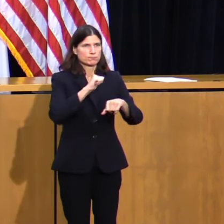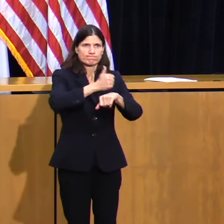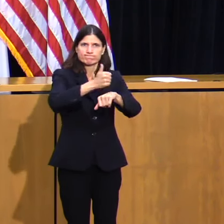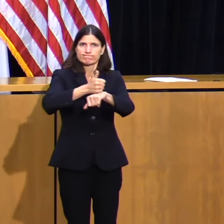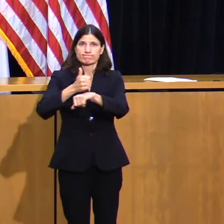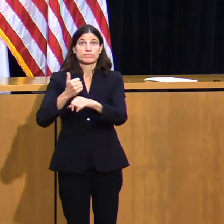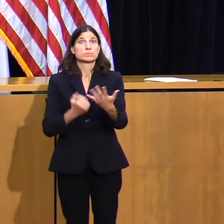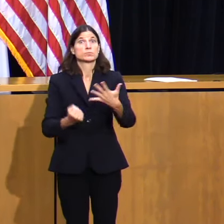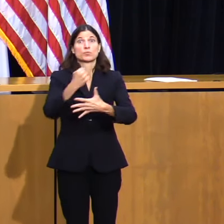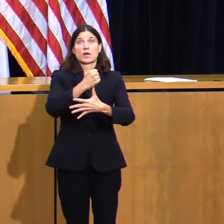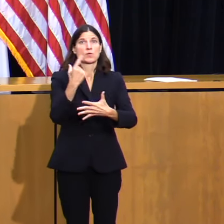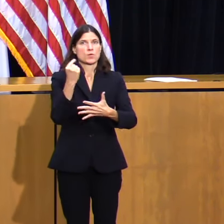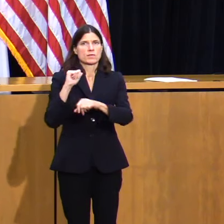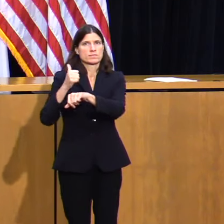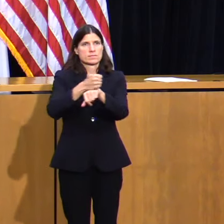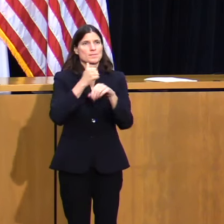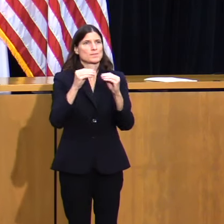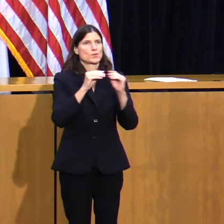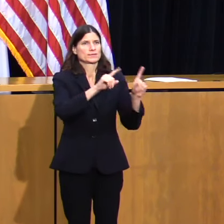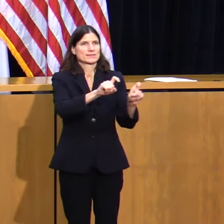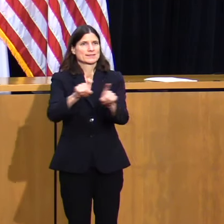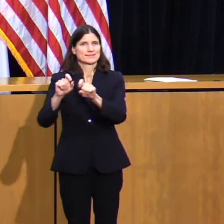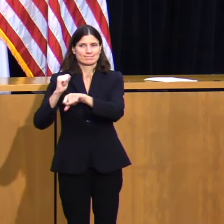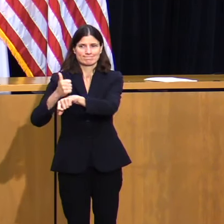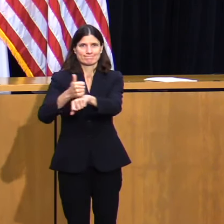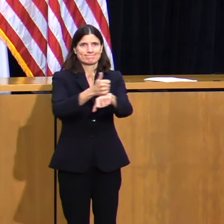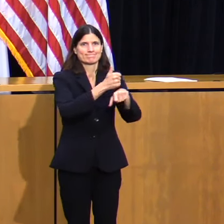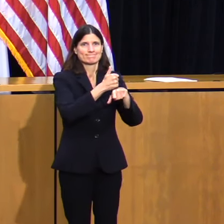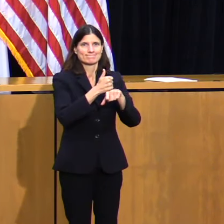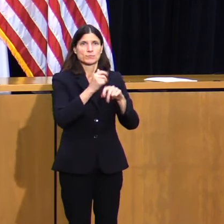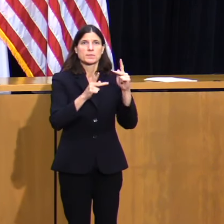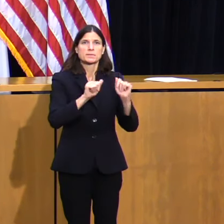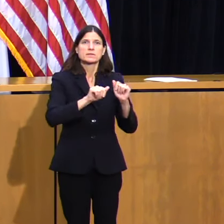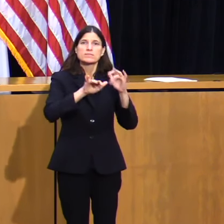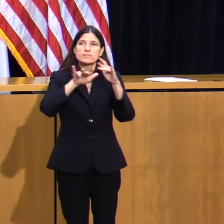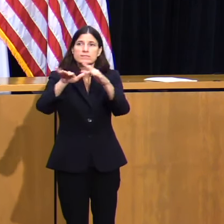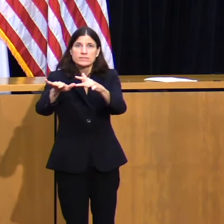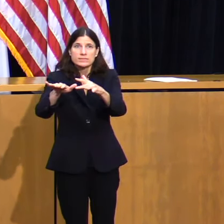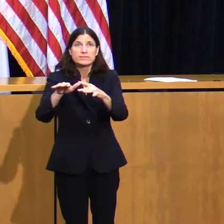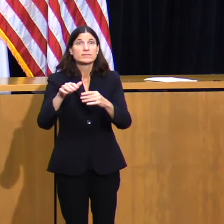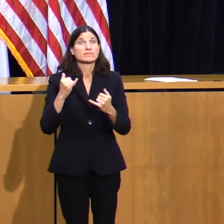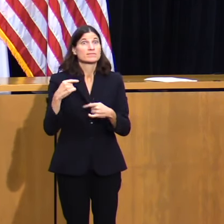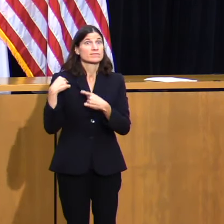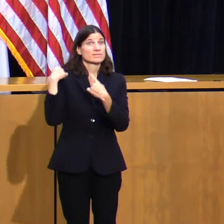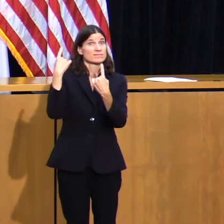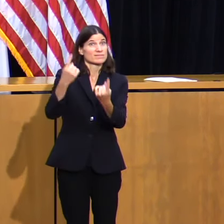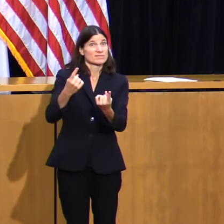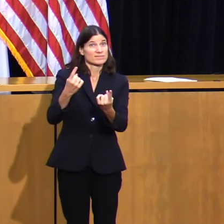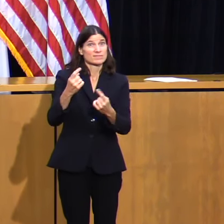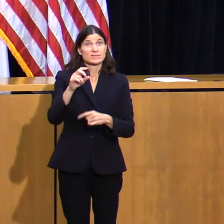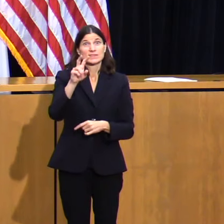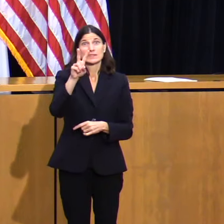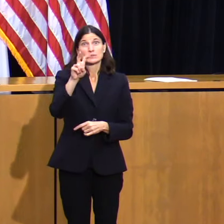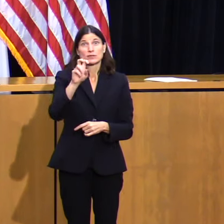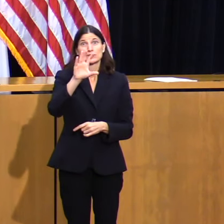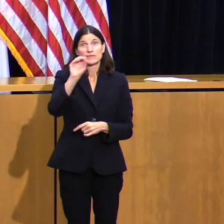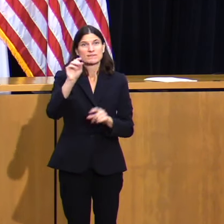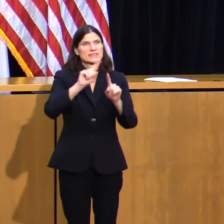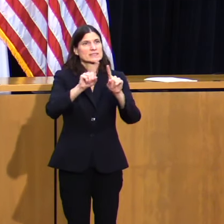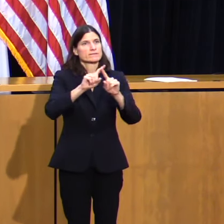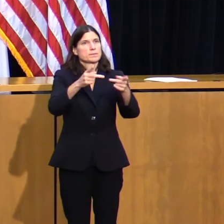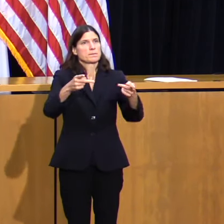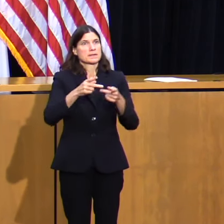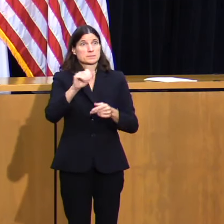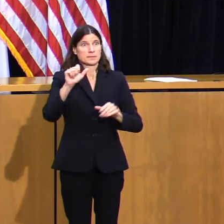virus. Testing is widely available in Massachusetts. We have over 250 testing sites, continue to